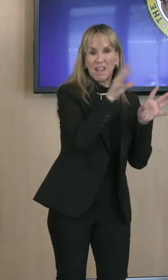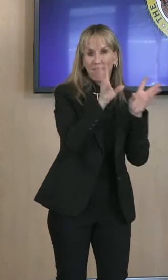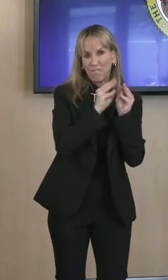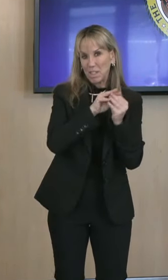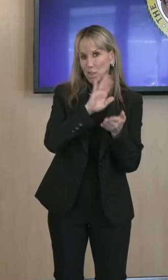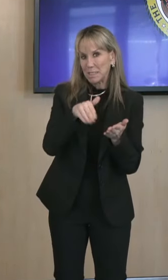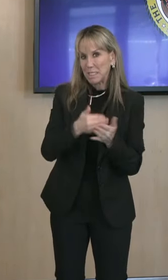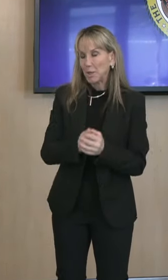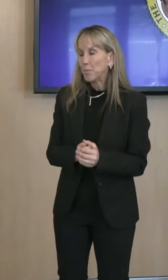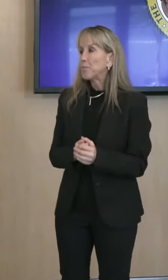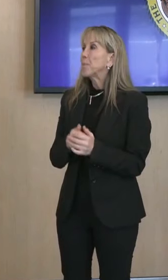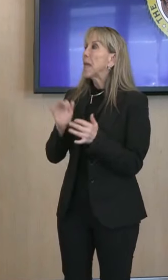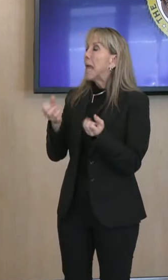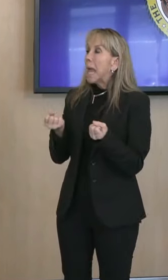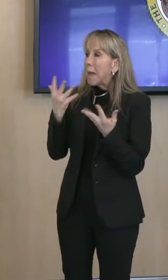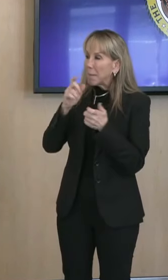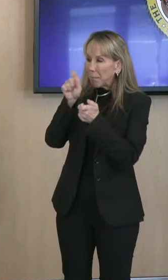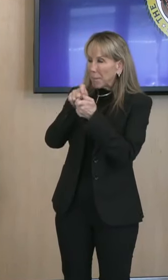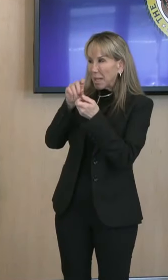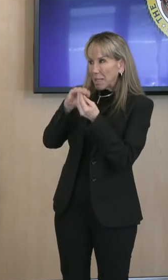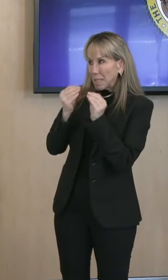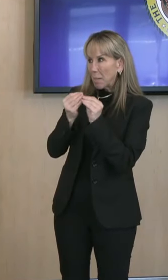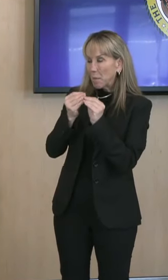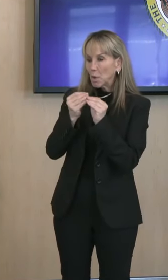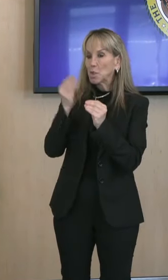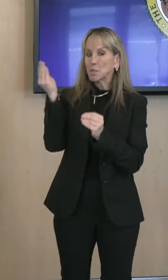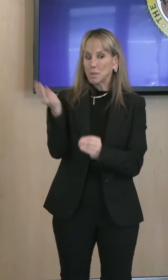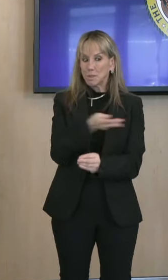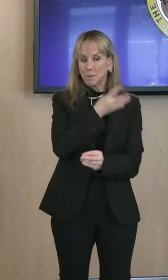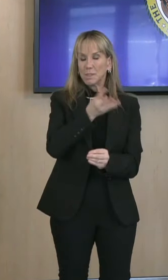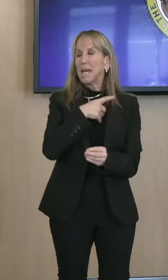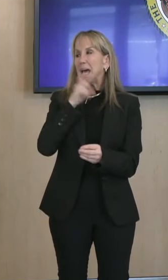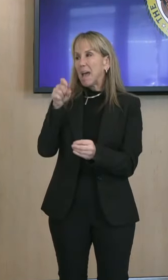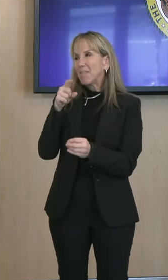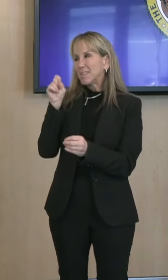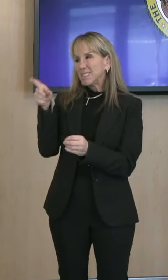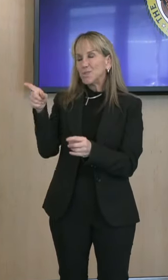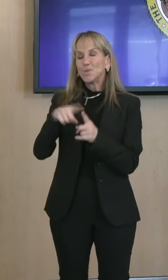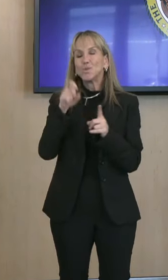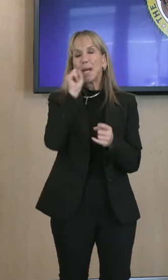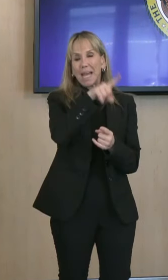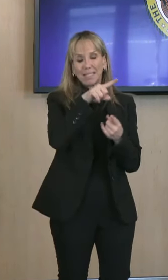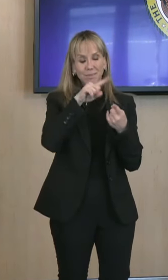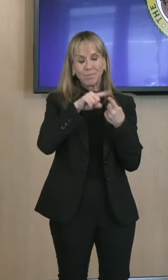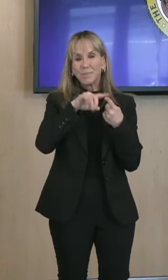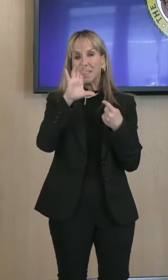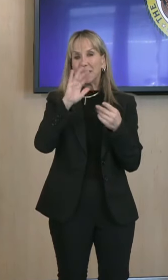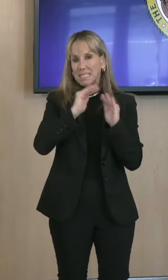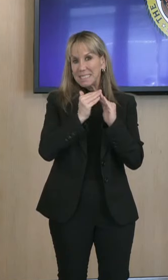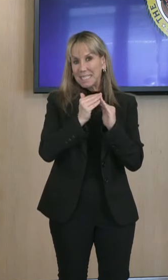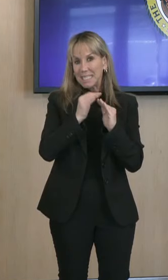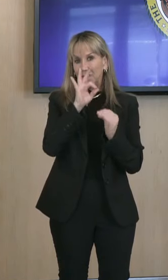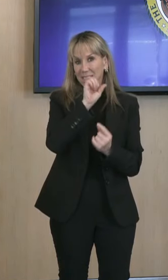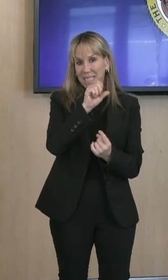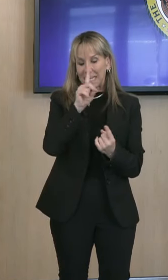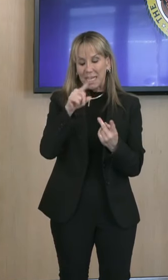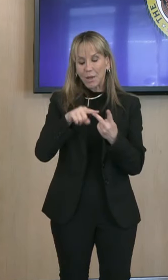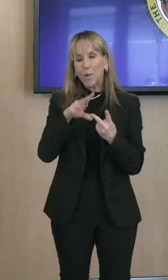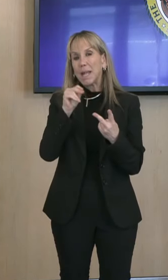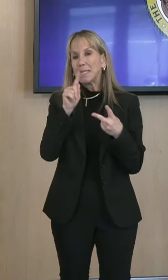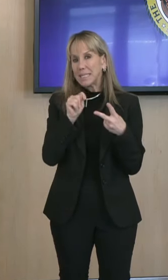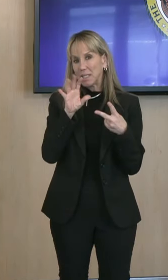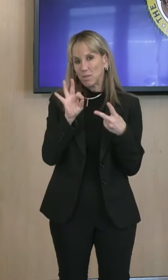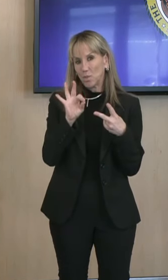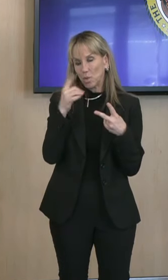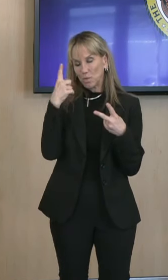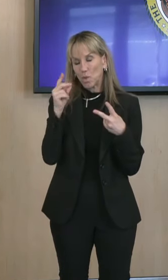of the specific numbers that were transferred, I'd have to direct you to the City of San Diego and the Regional Task Force on Homeless. They are taking charge with the setup, the